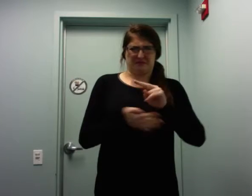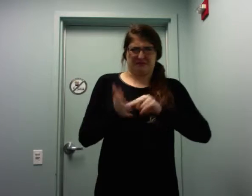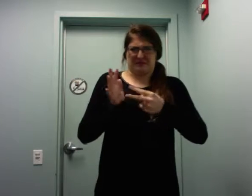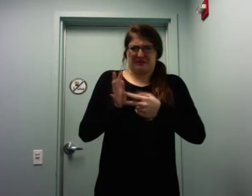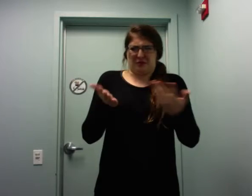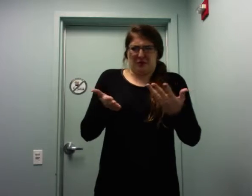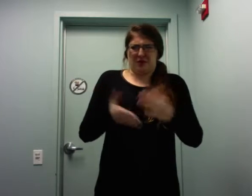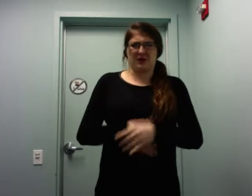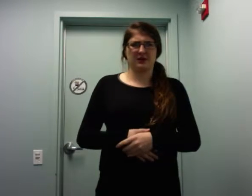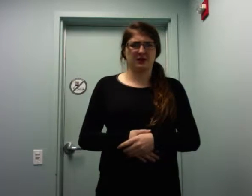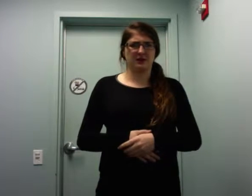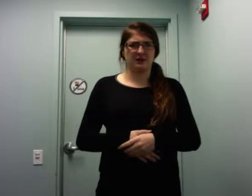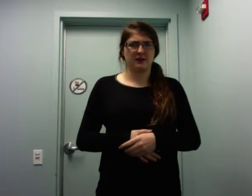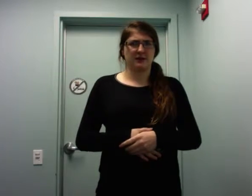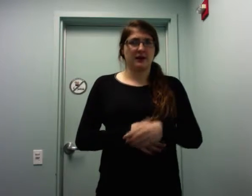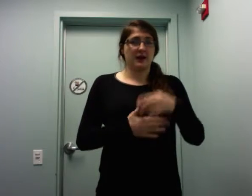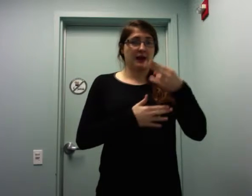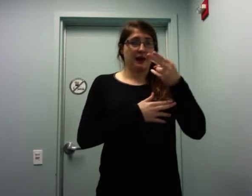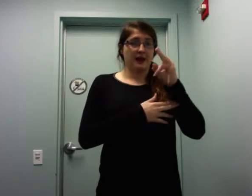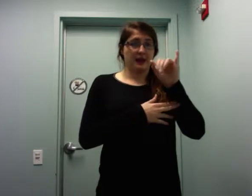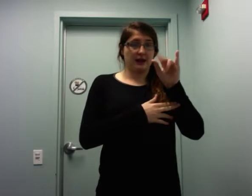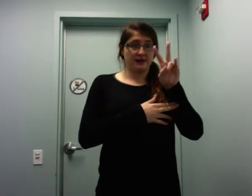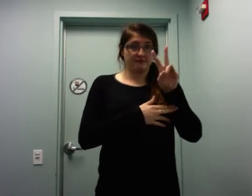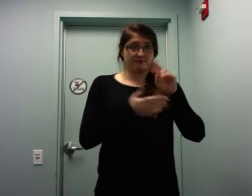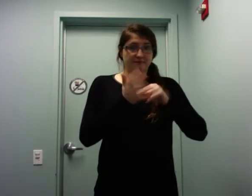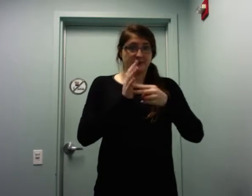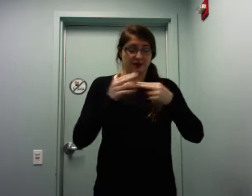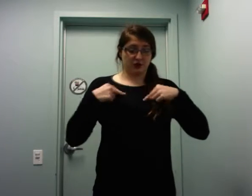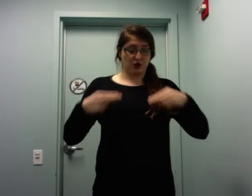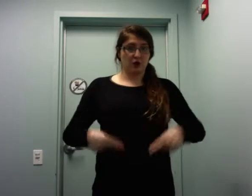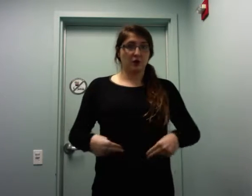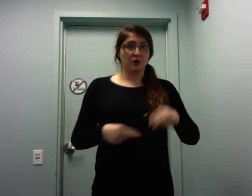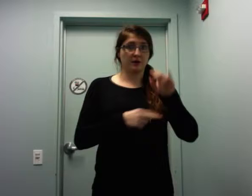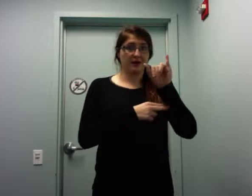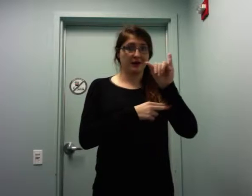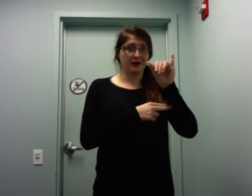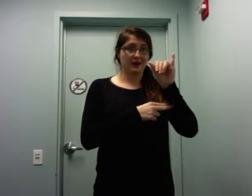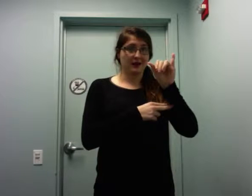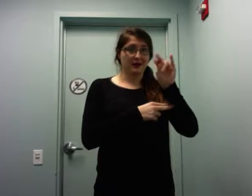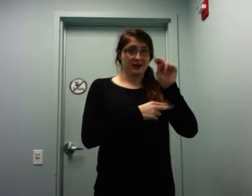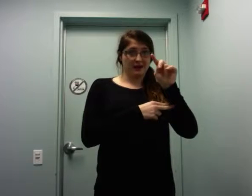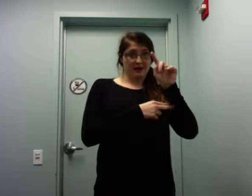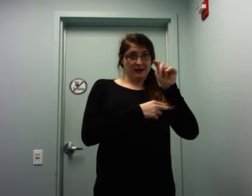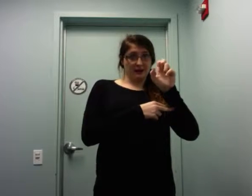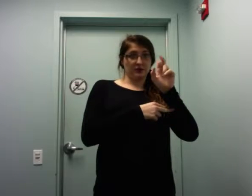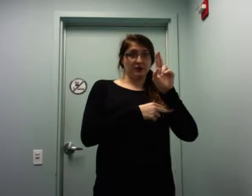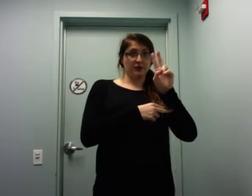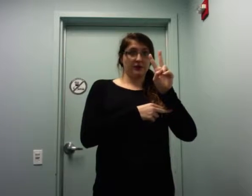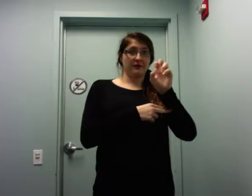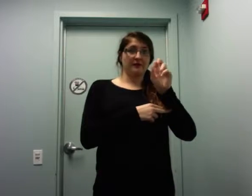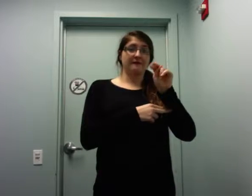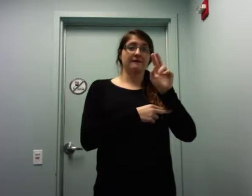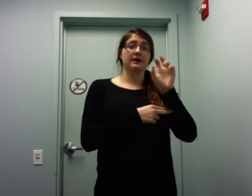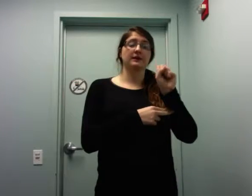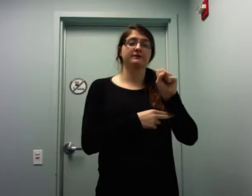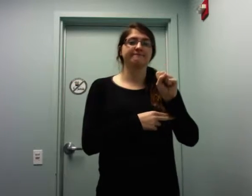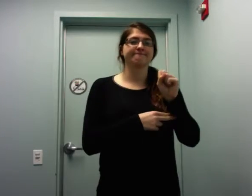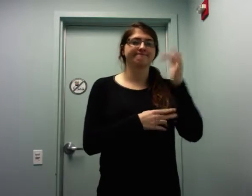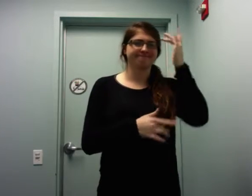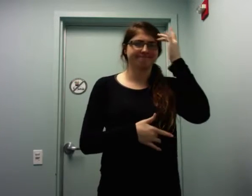human immunodeficiency virus. It's the virus which causes AIDS. Simply defined, the first letter is H.